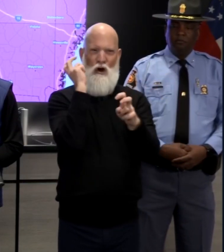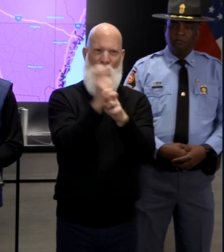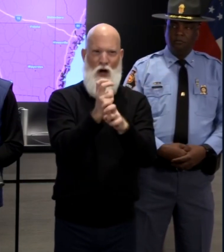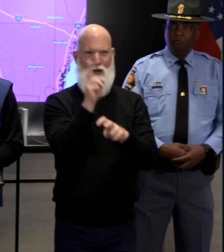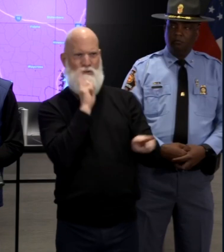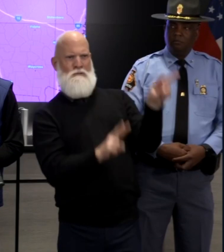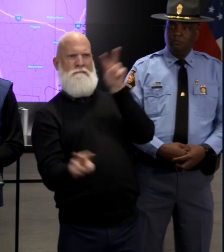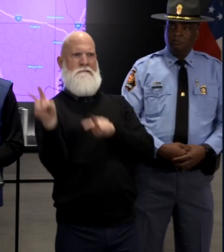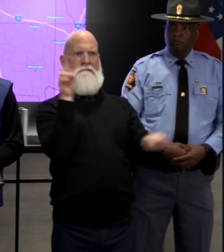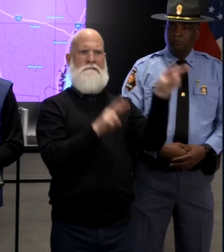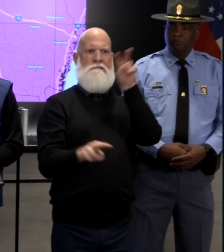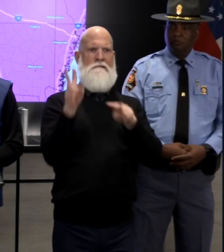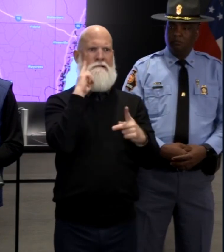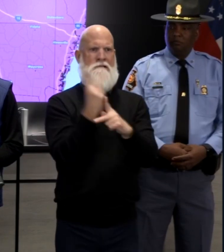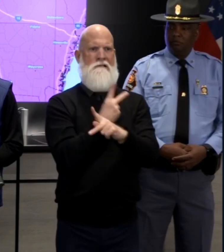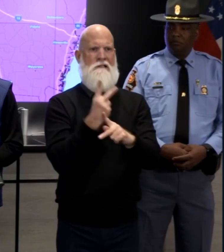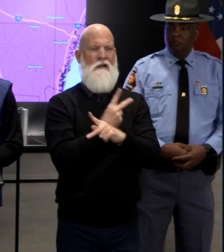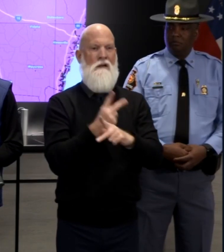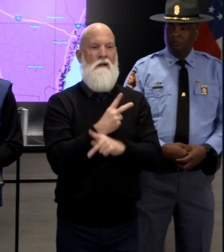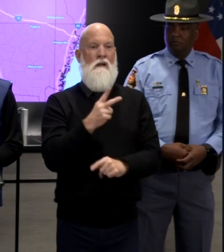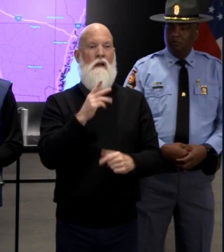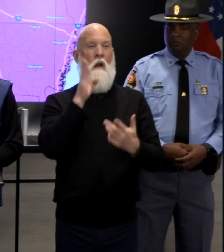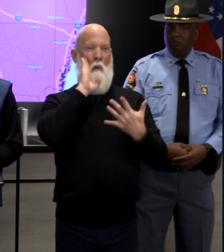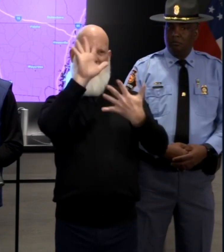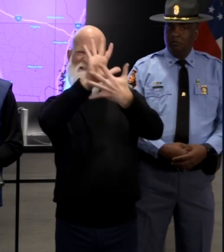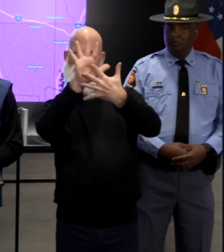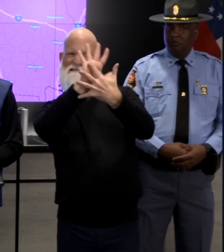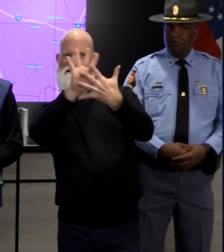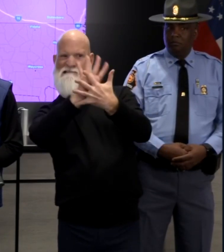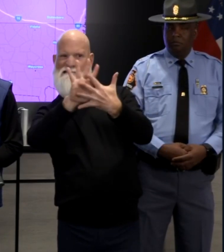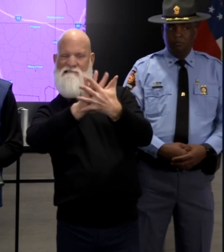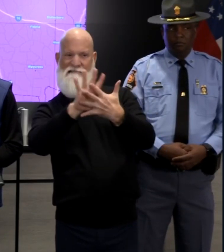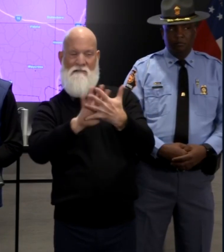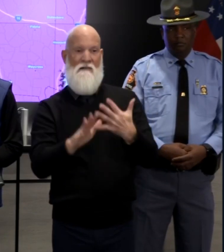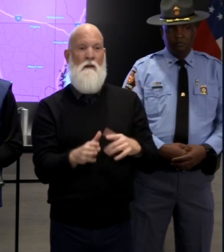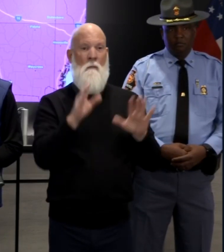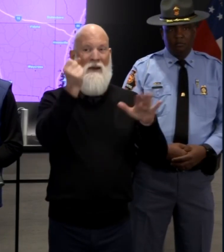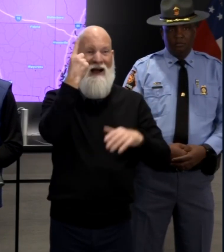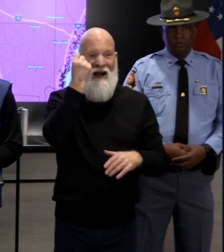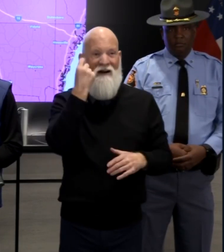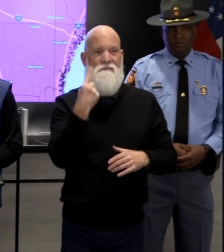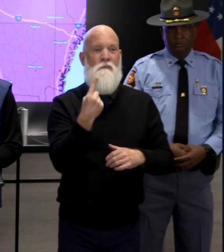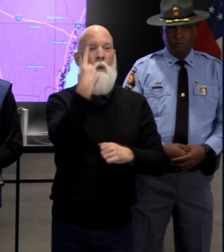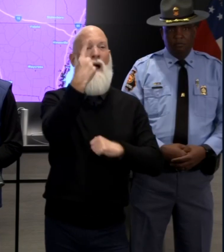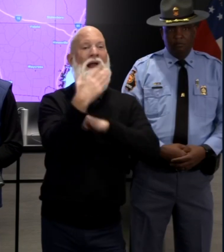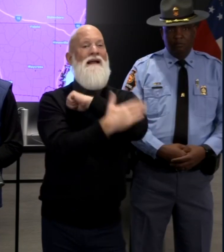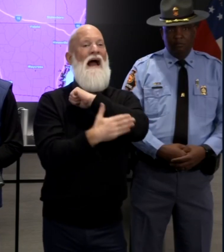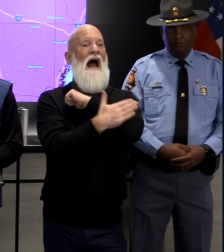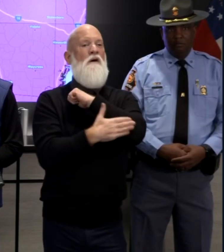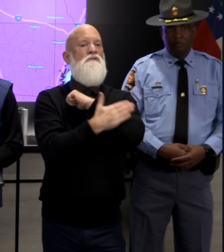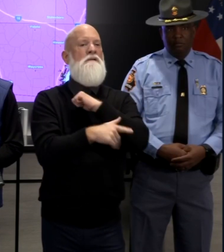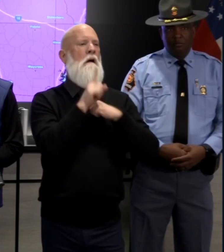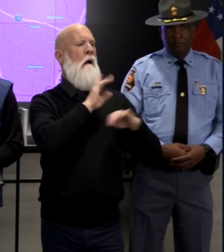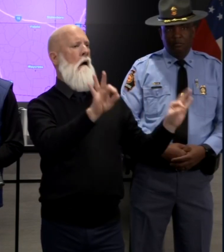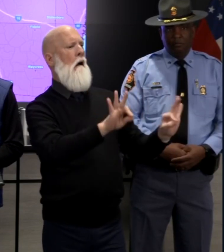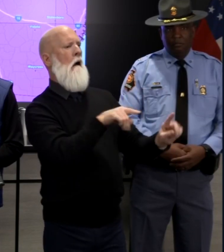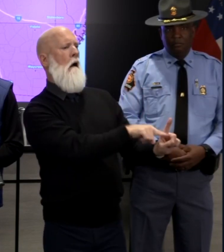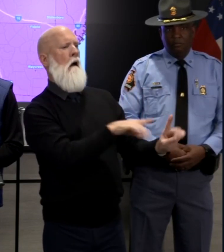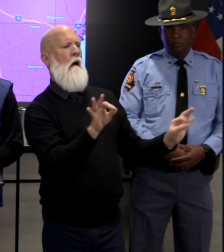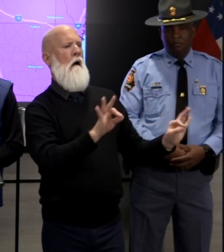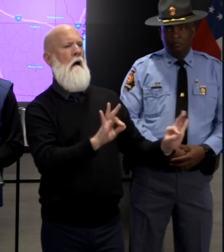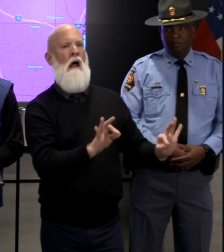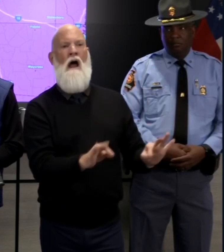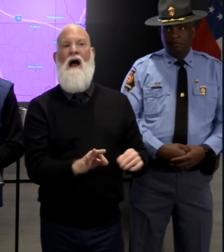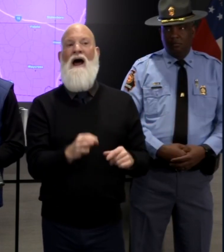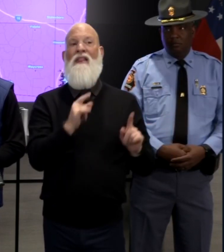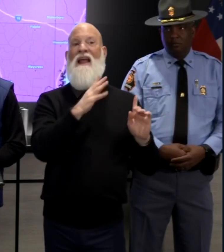gradient. There will be a point where one county gets nothing and the next county gets an inch or two. It's very difficult because you're talking about maybe tens